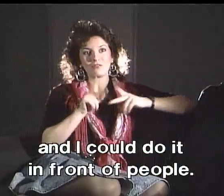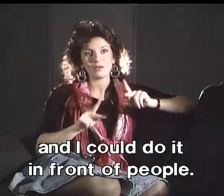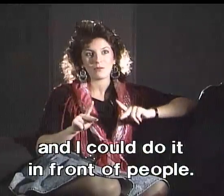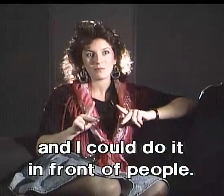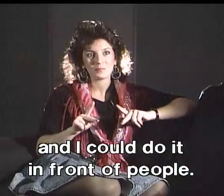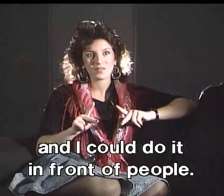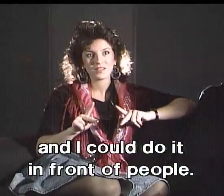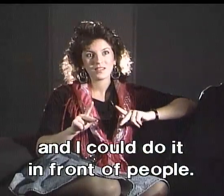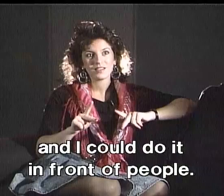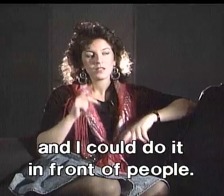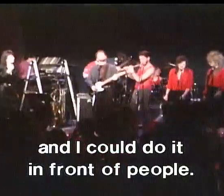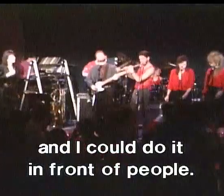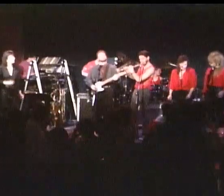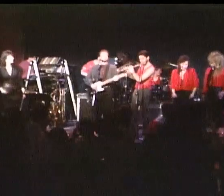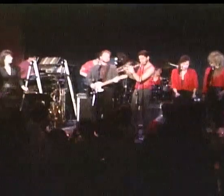people.